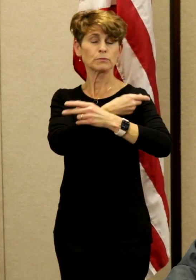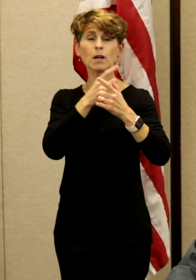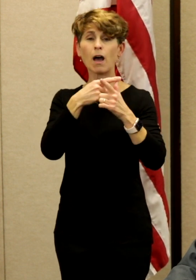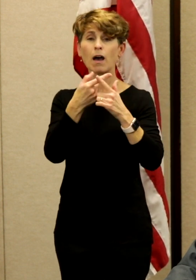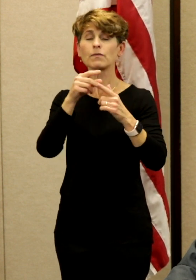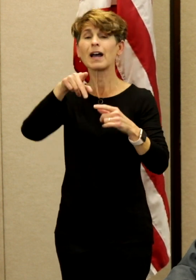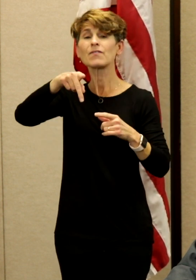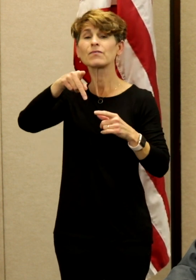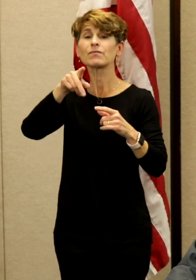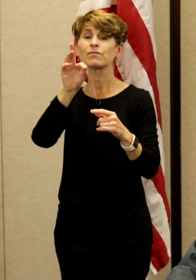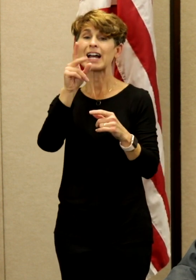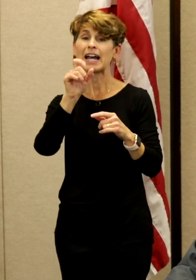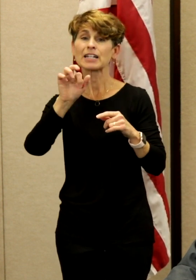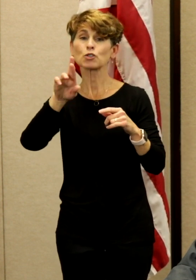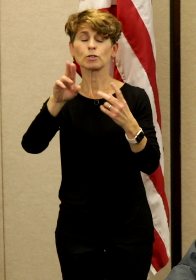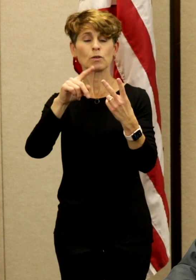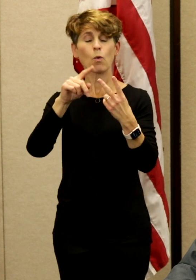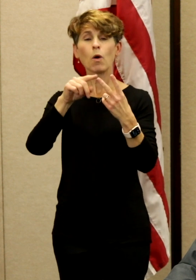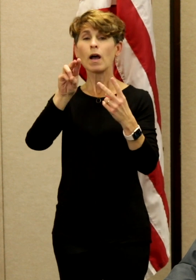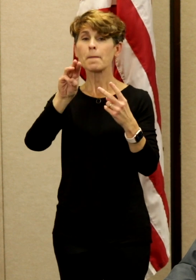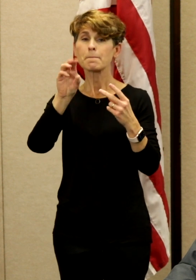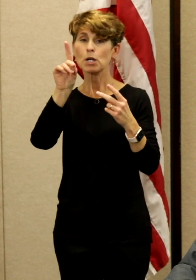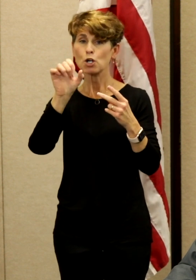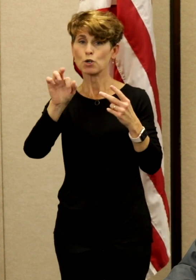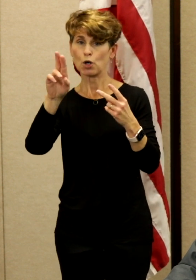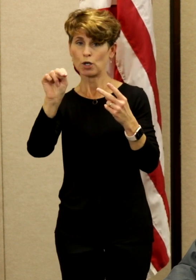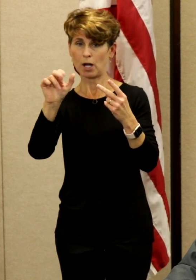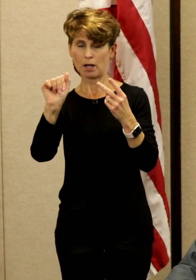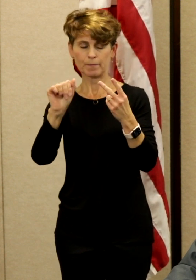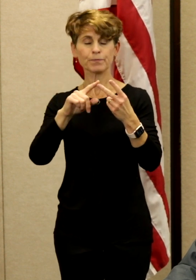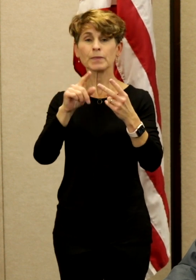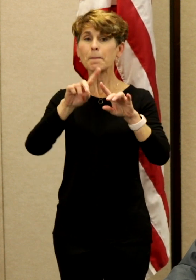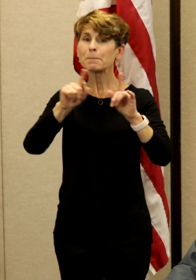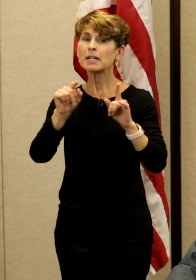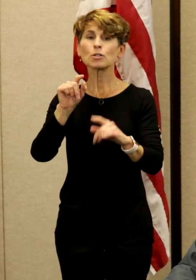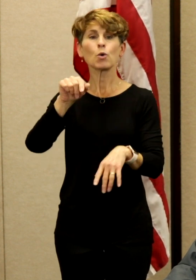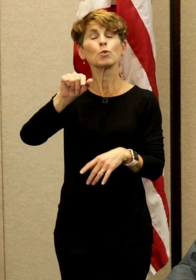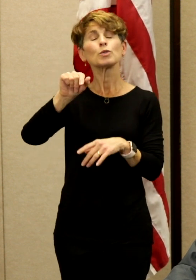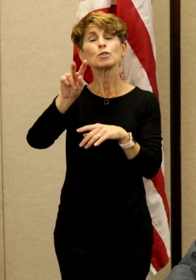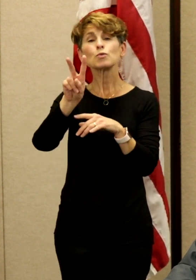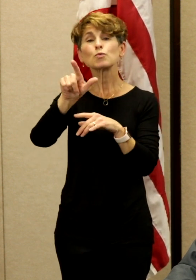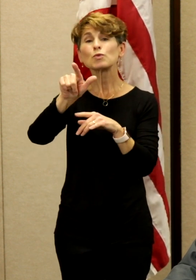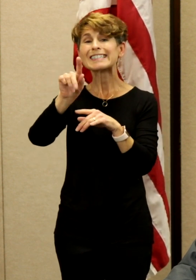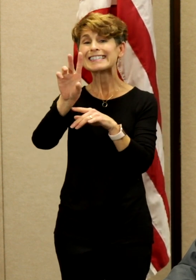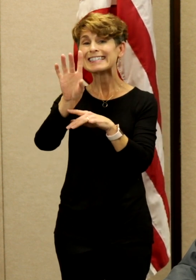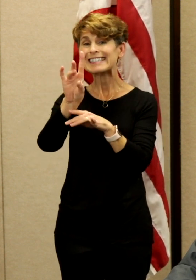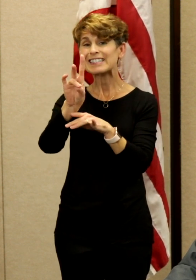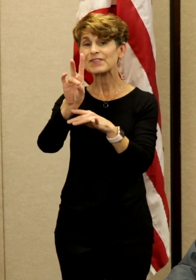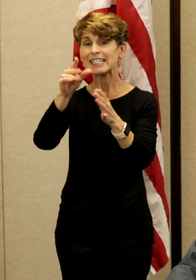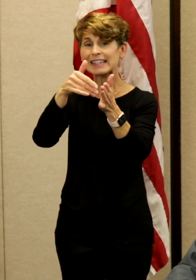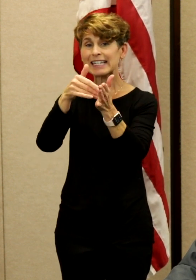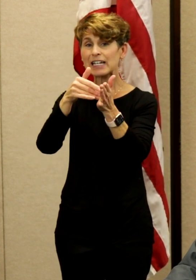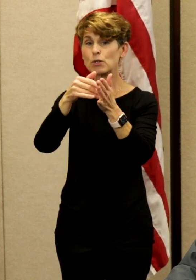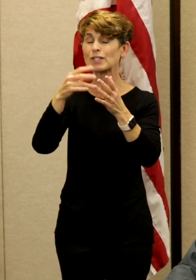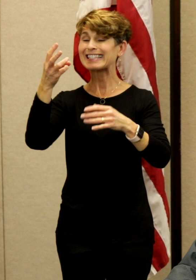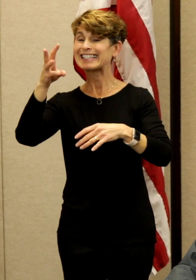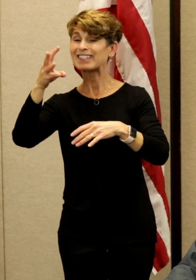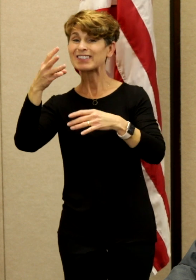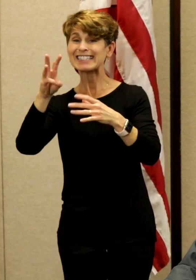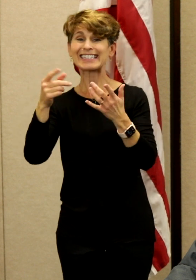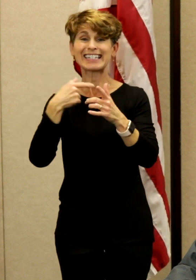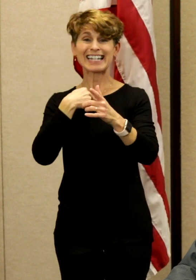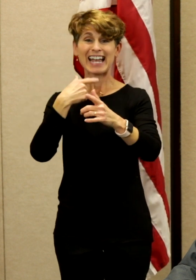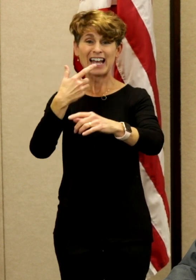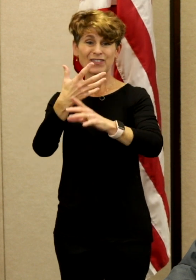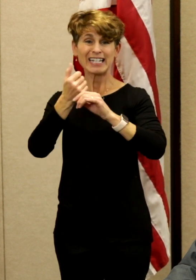dose of the Johnson & Johnson vaccine, yet only 27,017 of them has received their 3rd dose